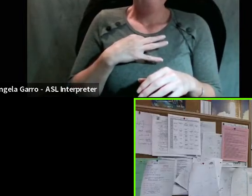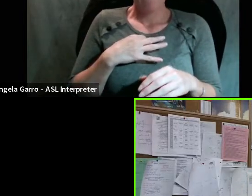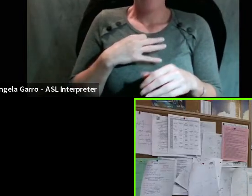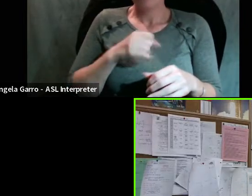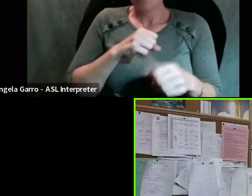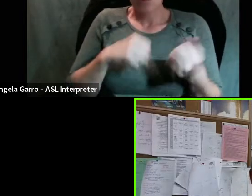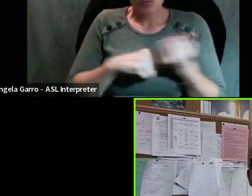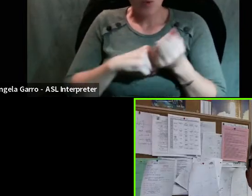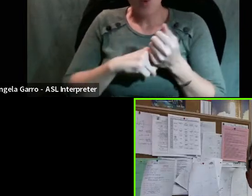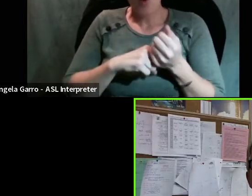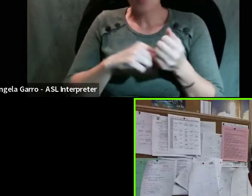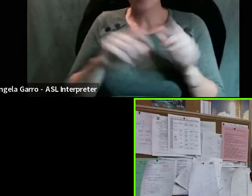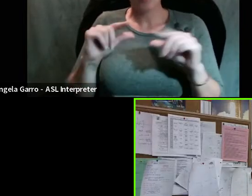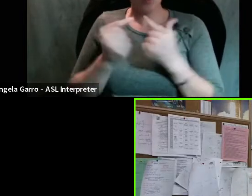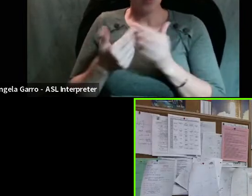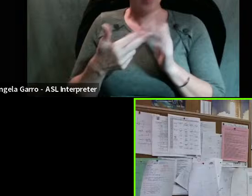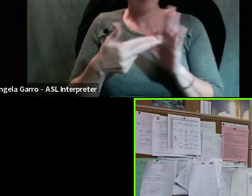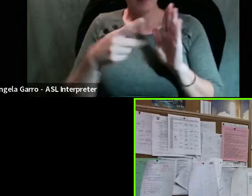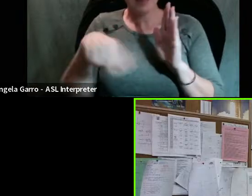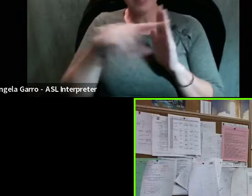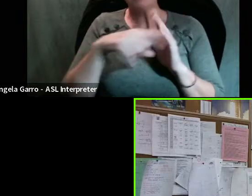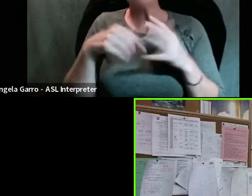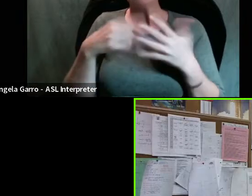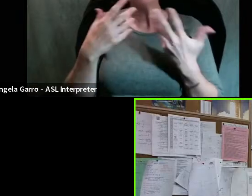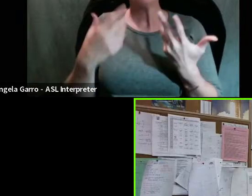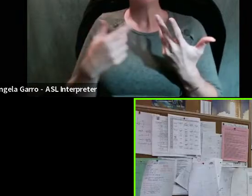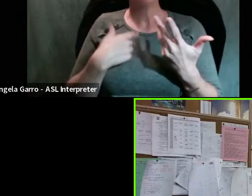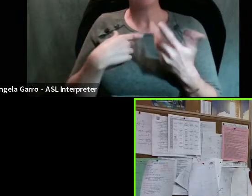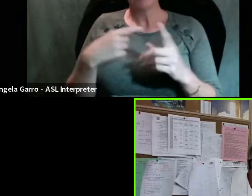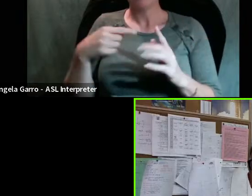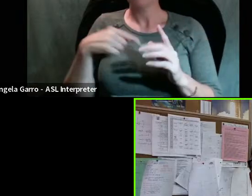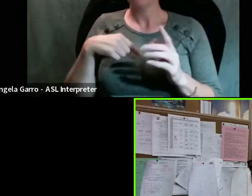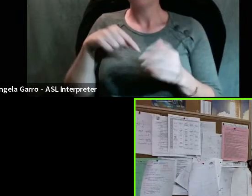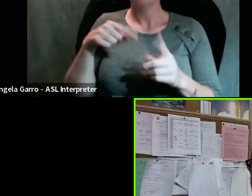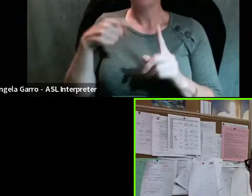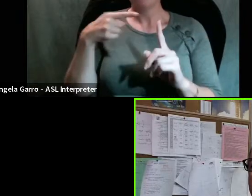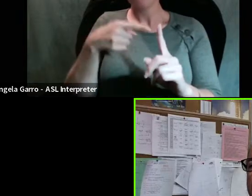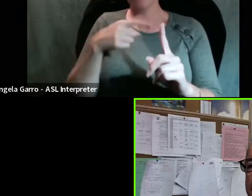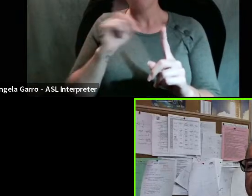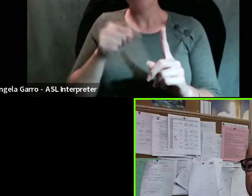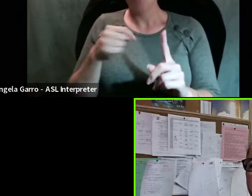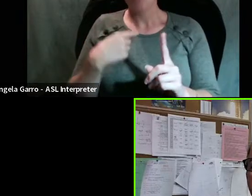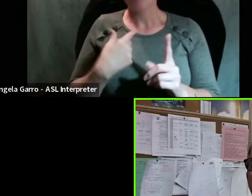supportive group of representatives. And I'll just take a point of order here that